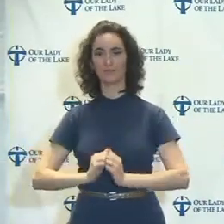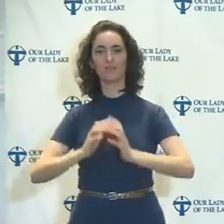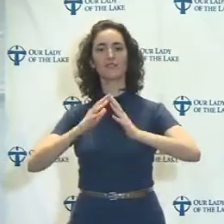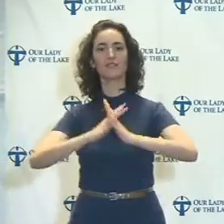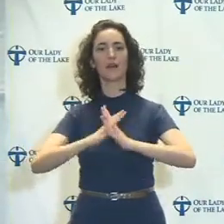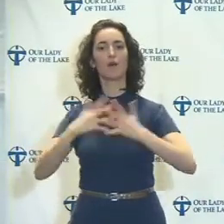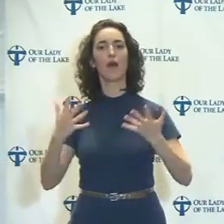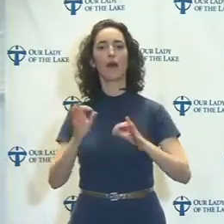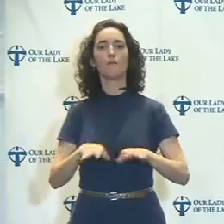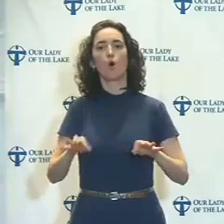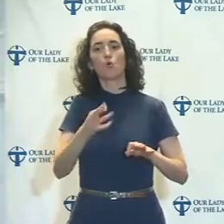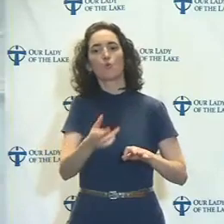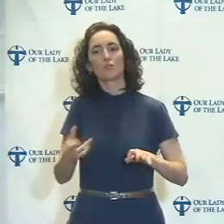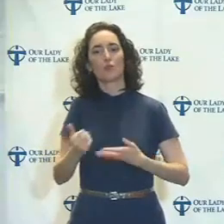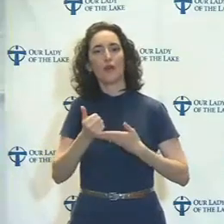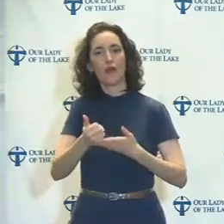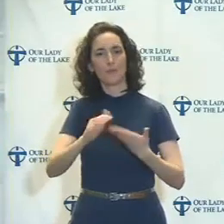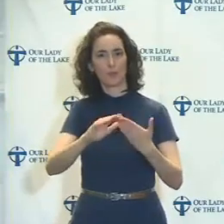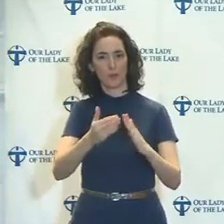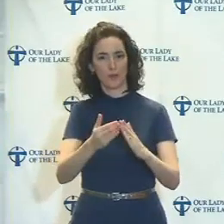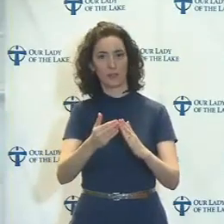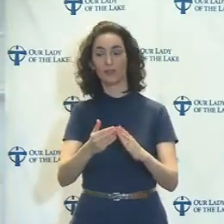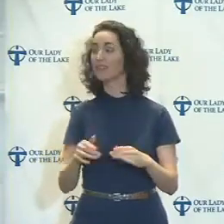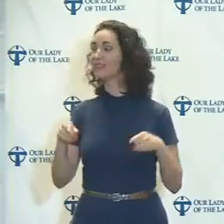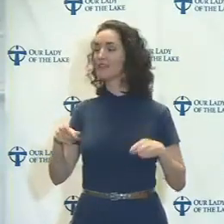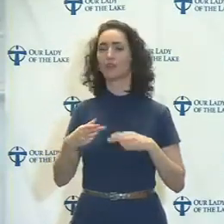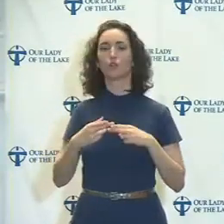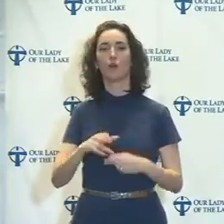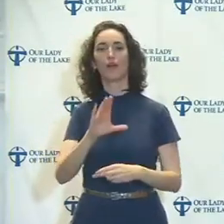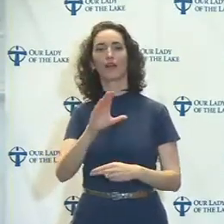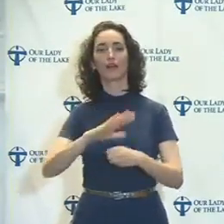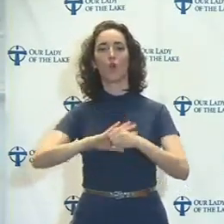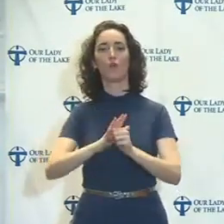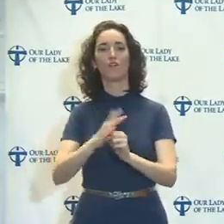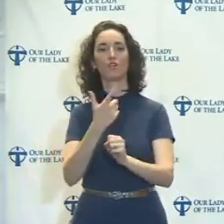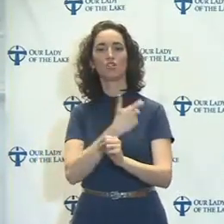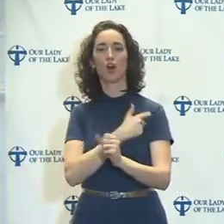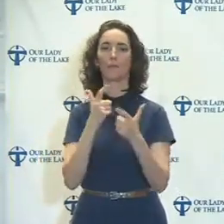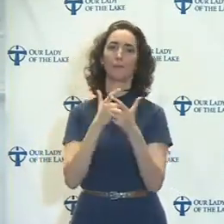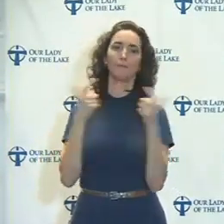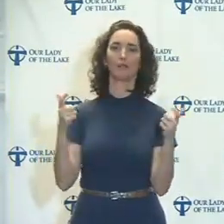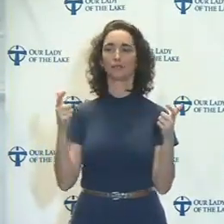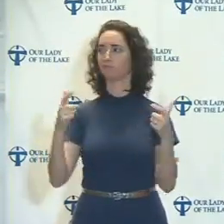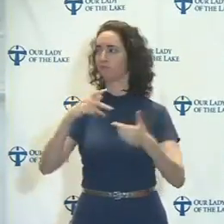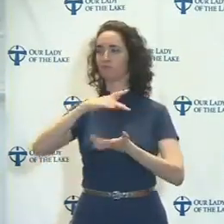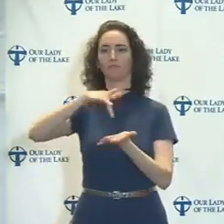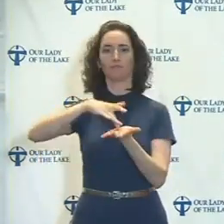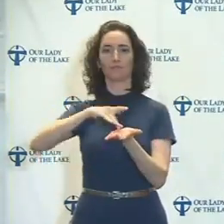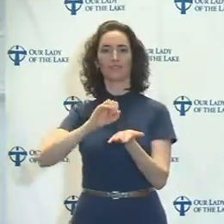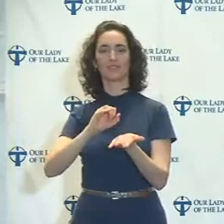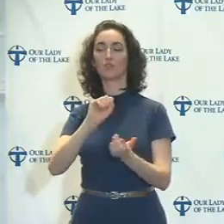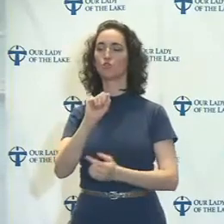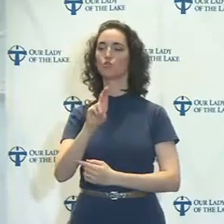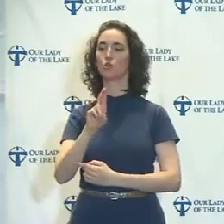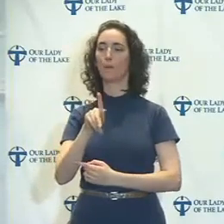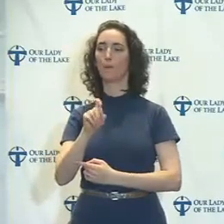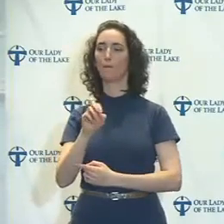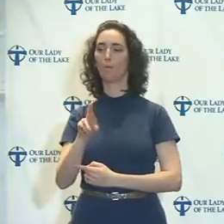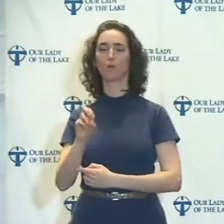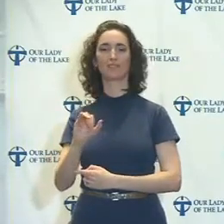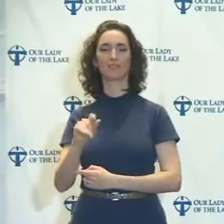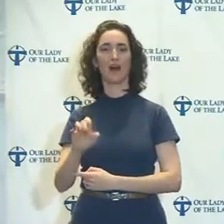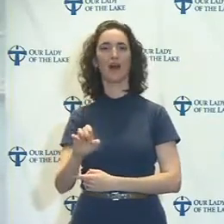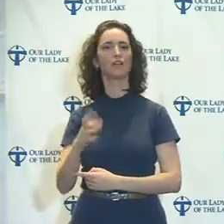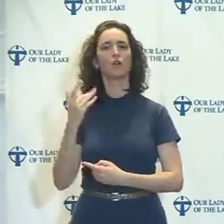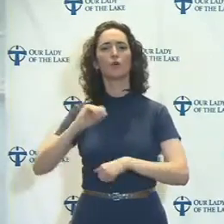community. The COVID vaccination super site is uniquely positioned to provide easy and quick access